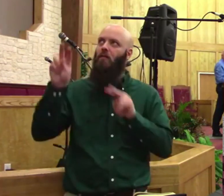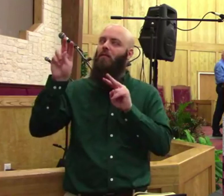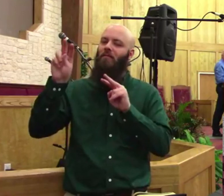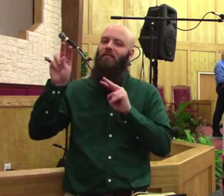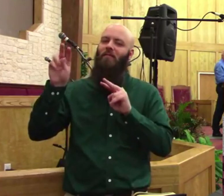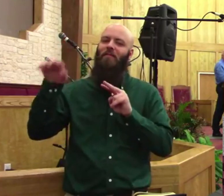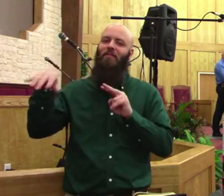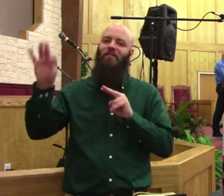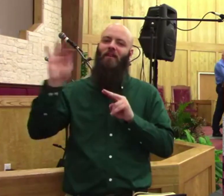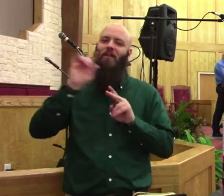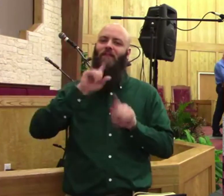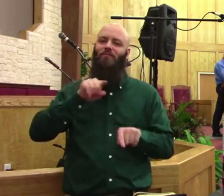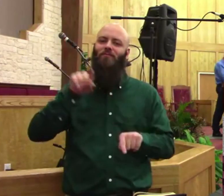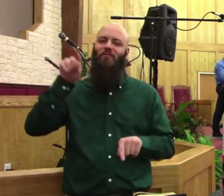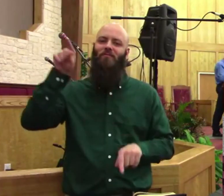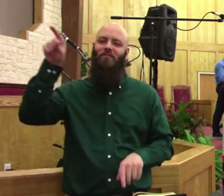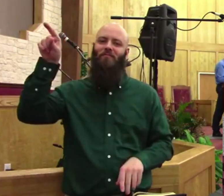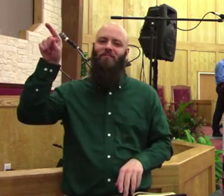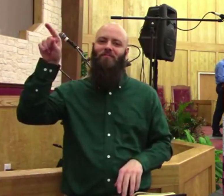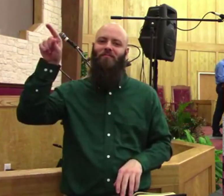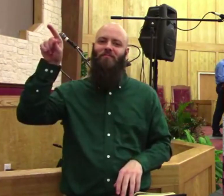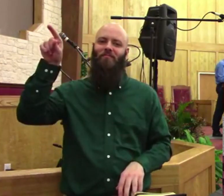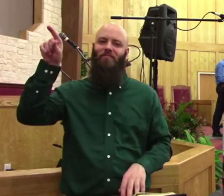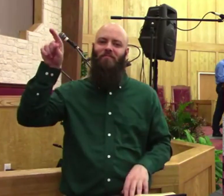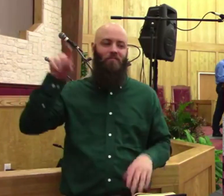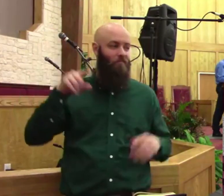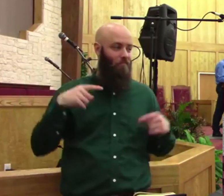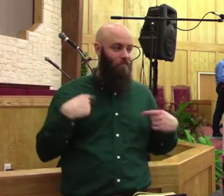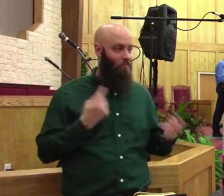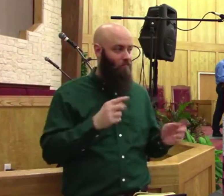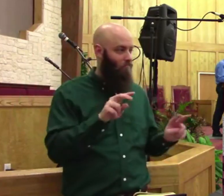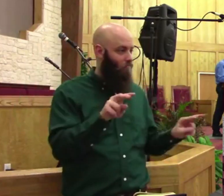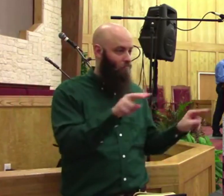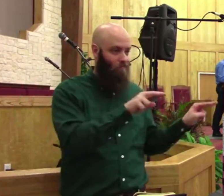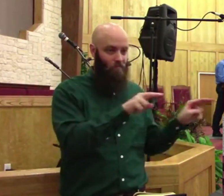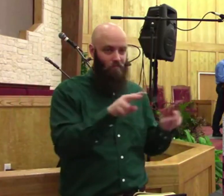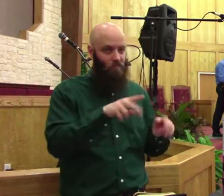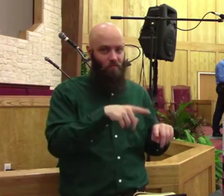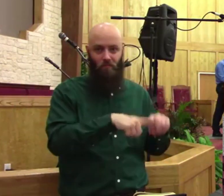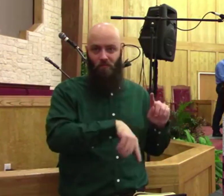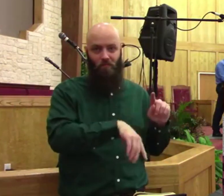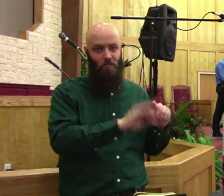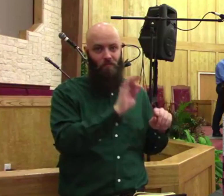the answer when he couldn't find the answer before.